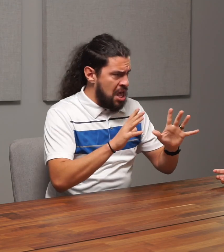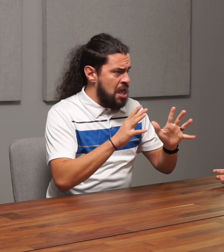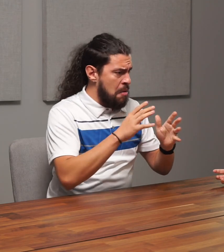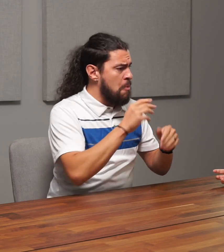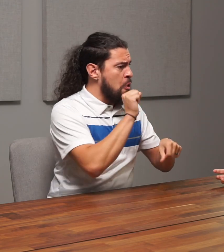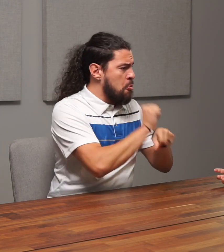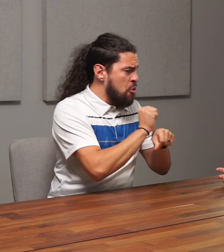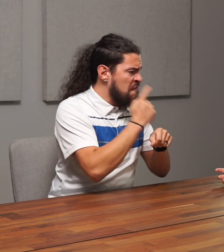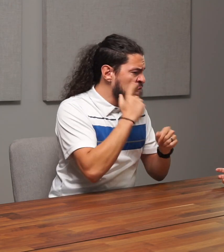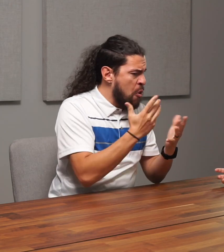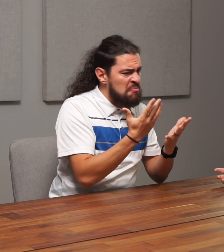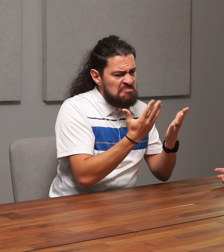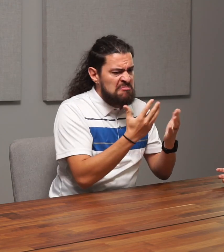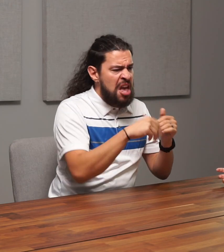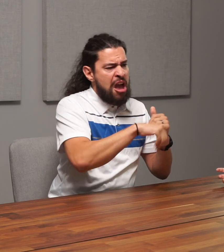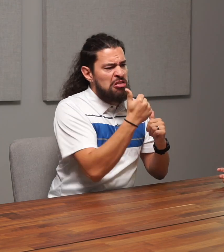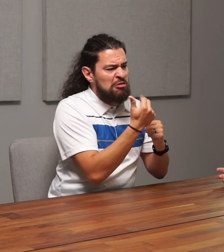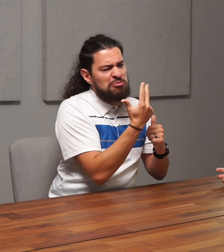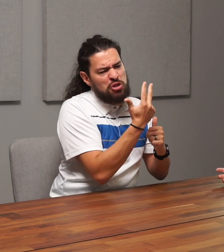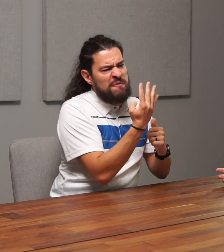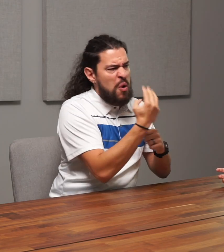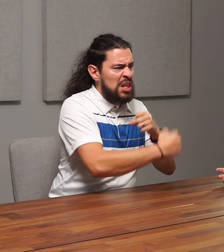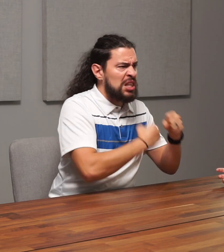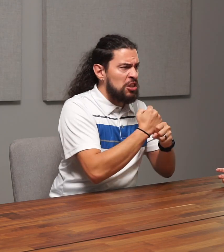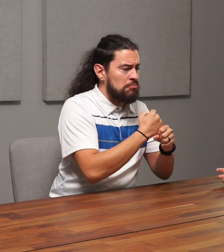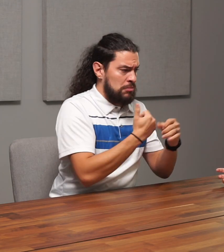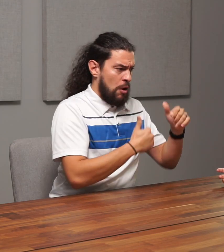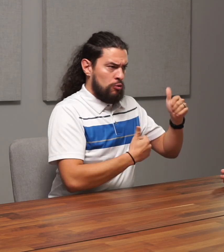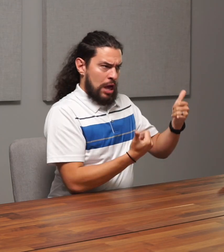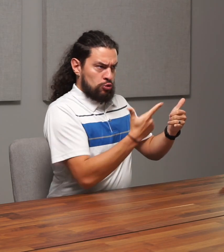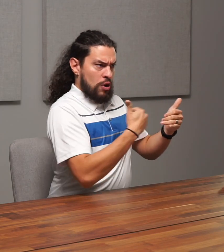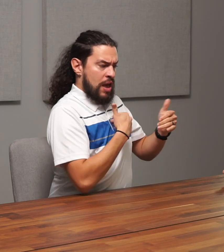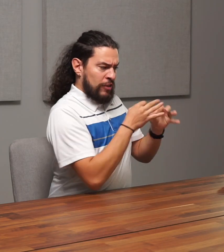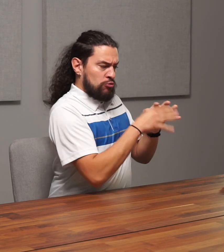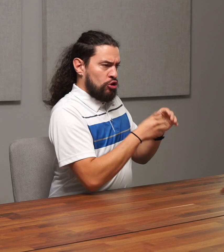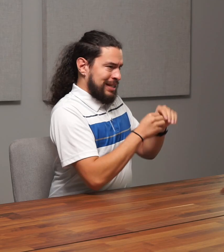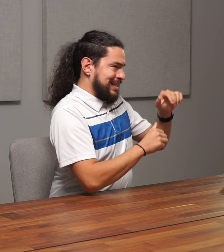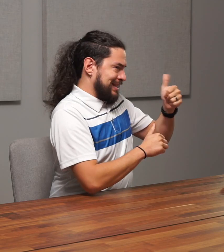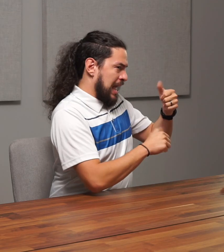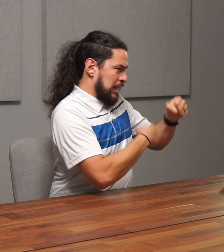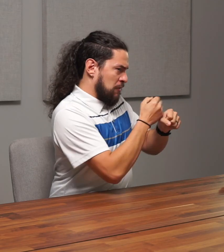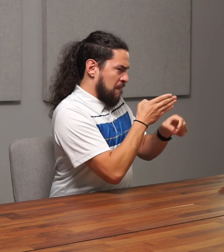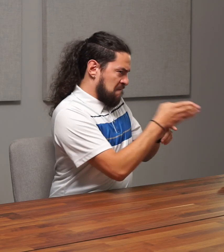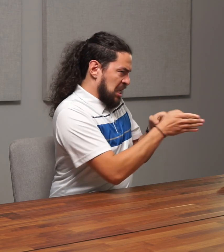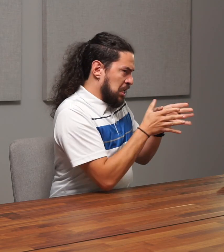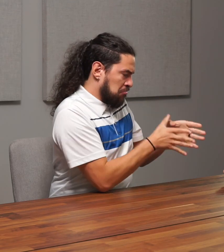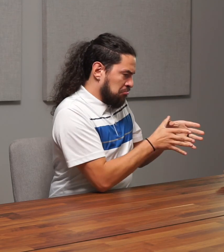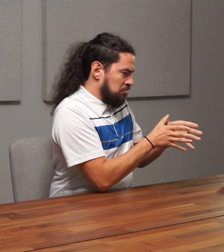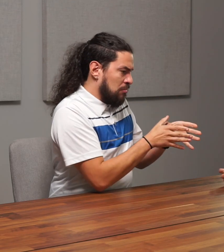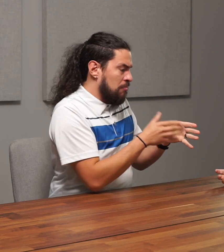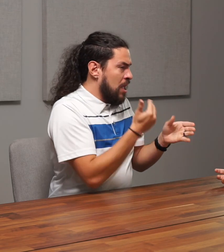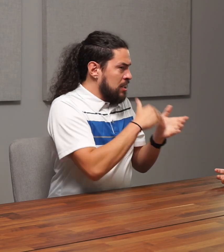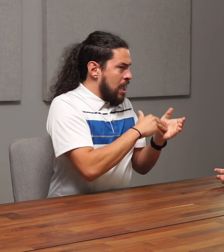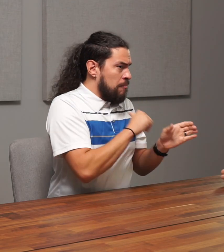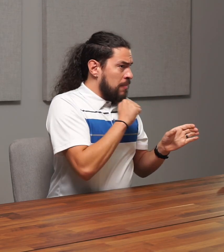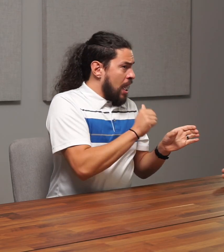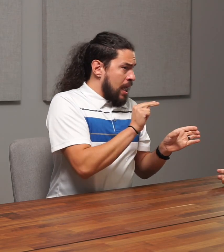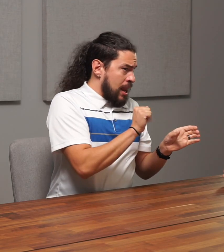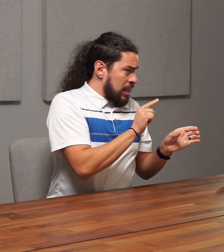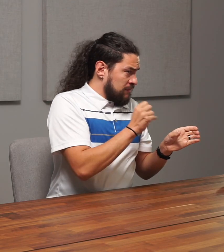roughly five six years worth of language might take another two three four years to actually get you know a bachelor's degree a master's degree in that field